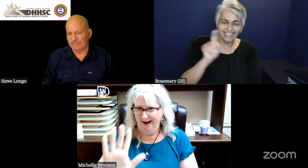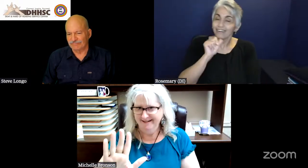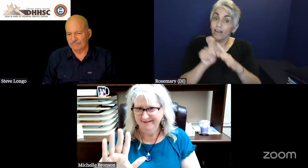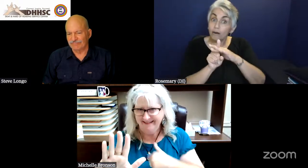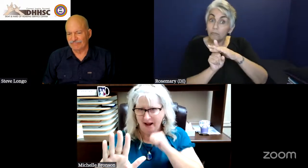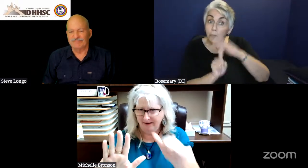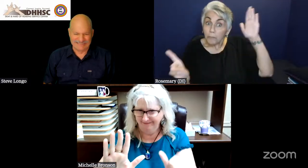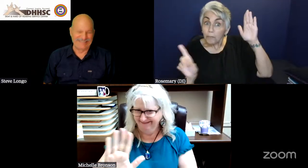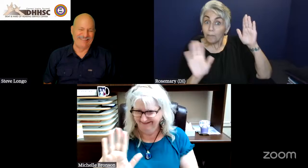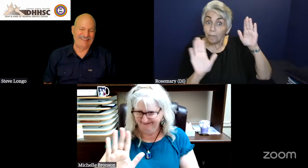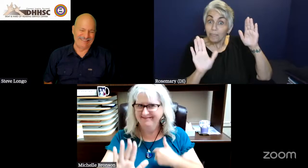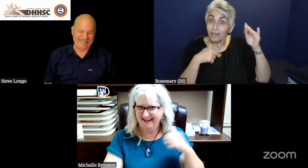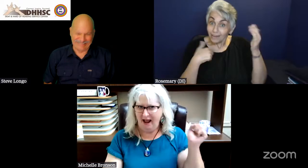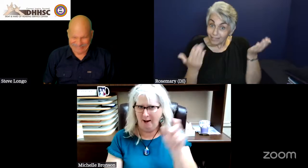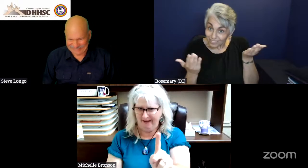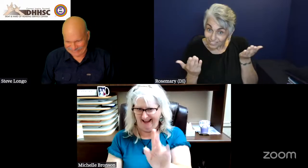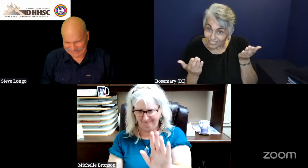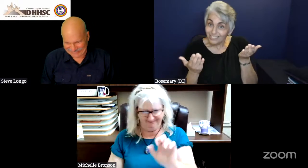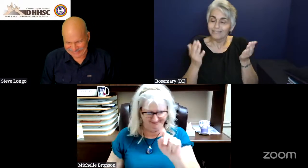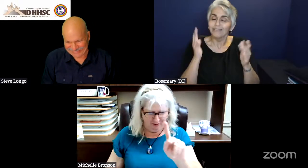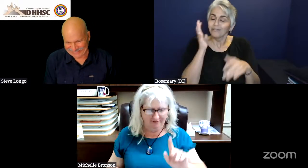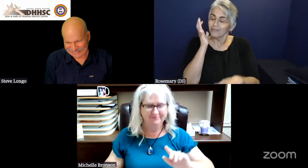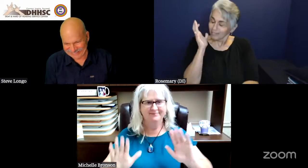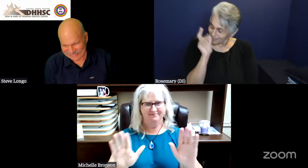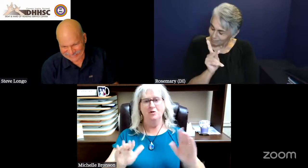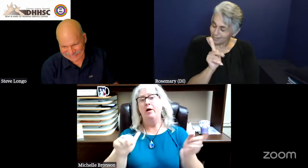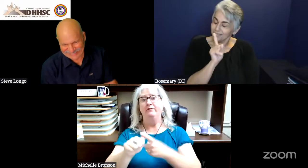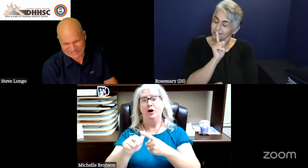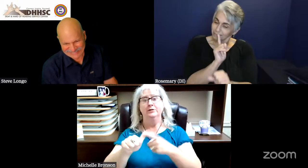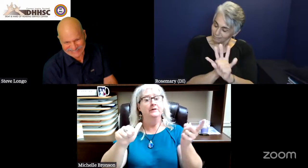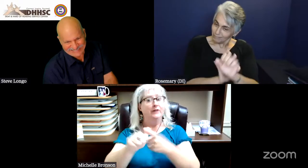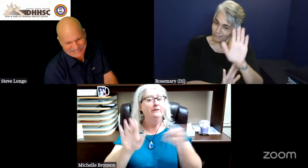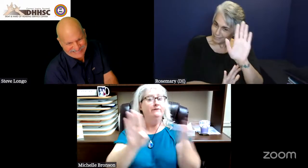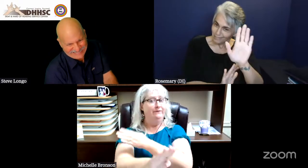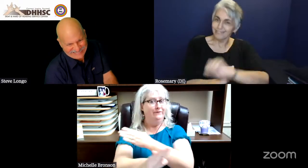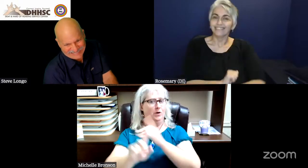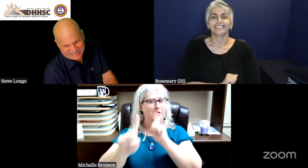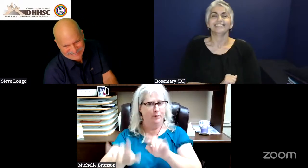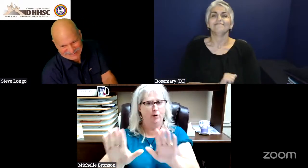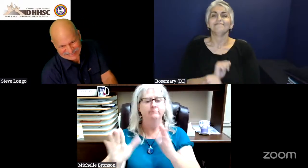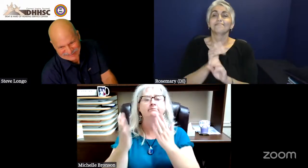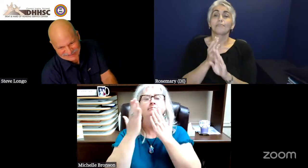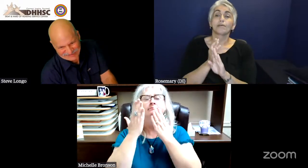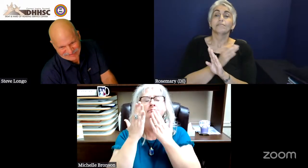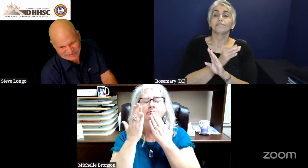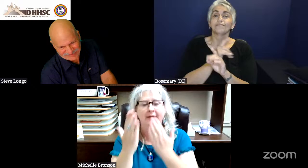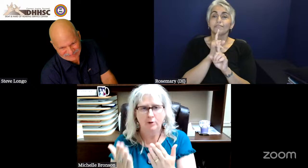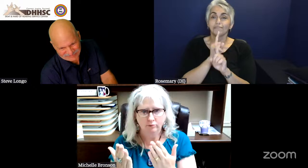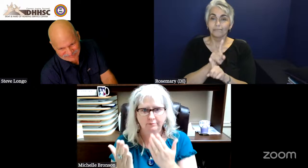up, walk away, turn it on again. I'm not running away. I shall be back. Okay.